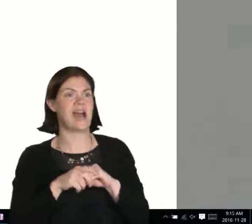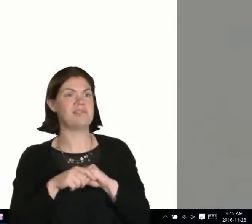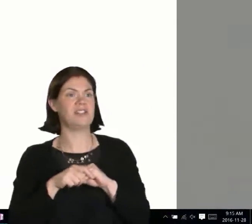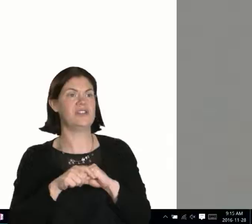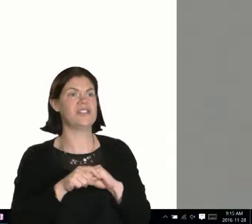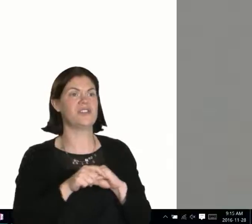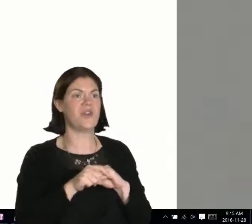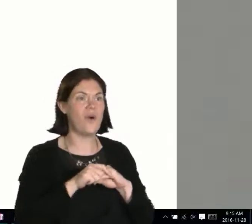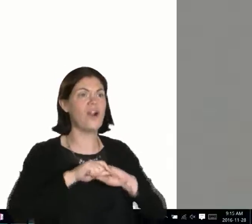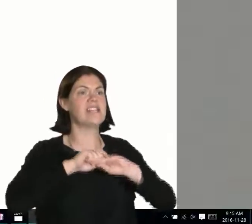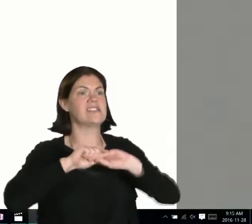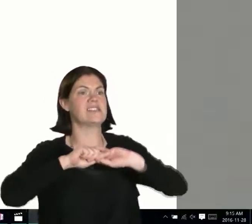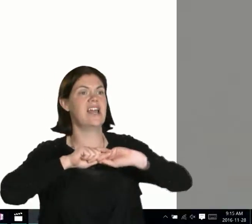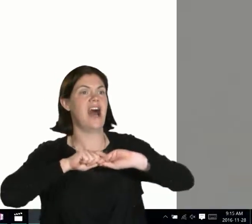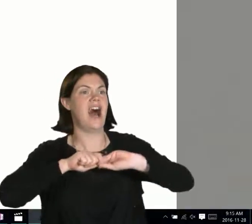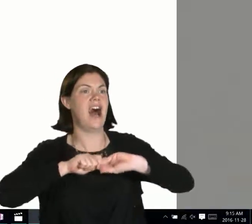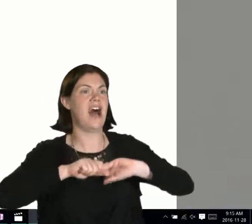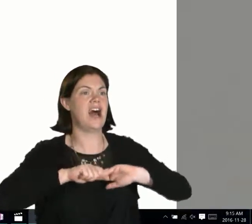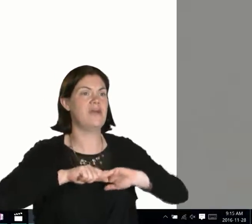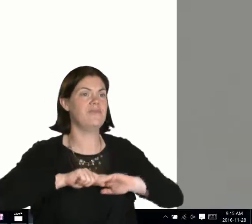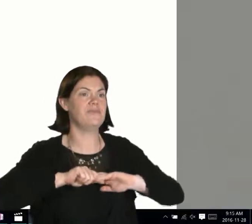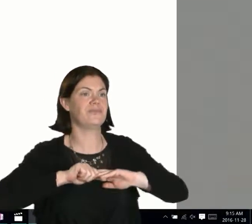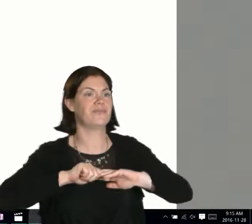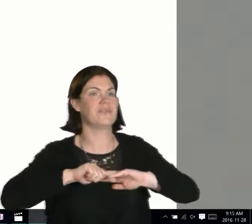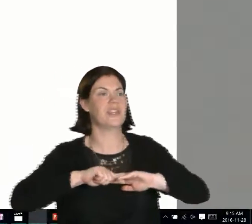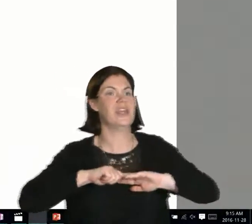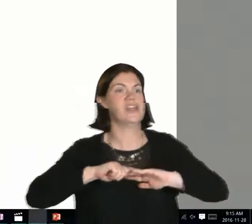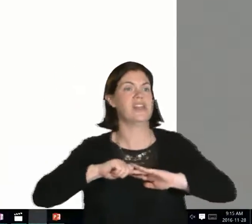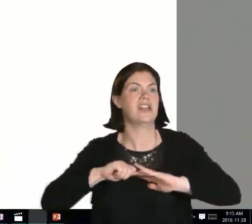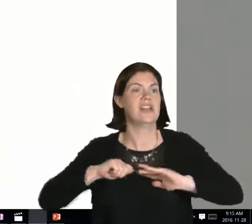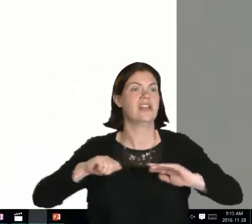Yes, absolutely. So the chorus,